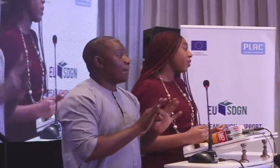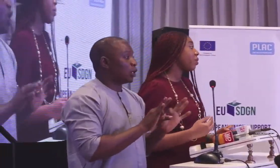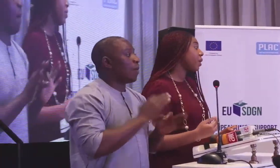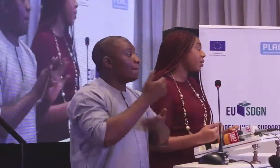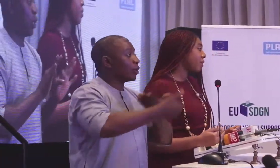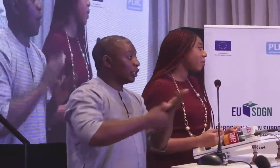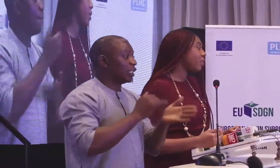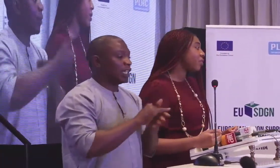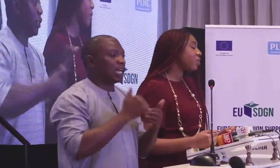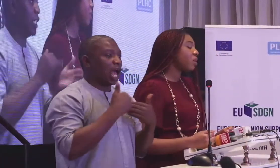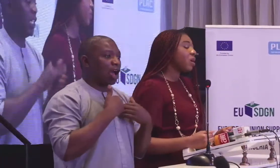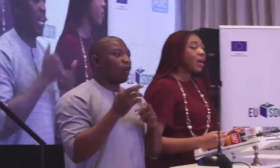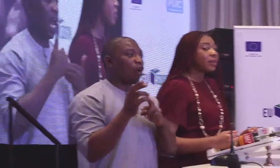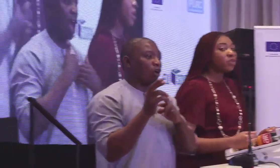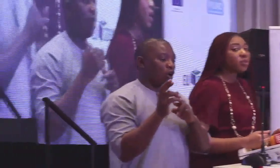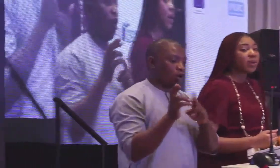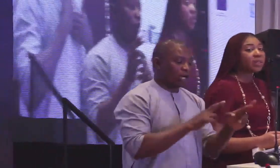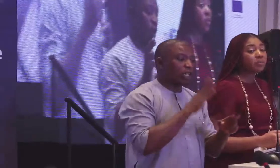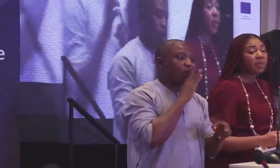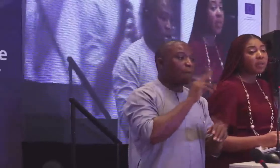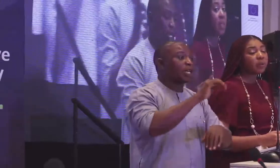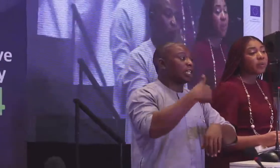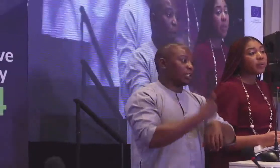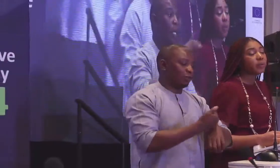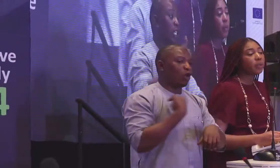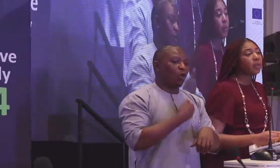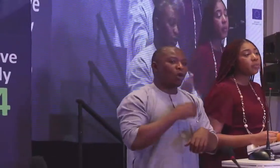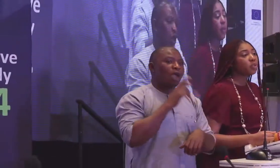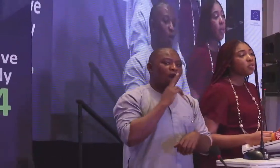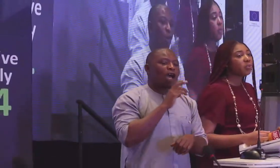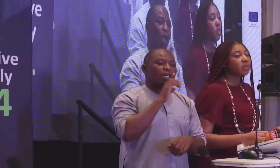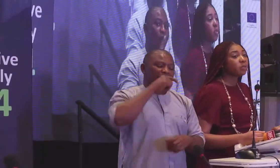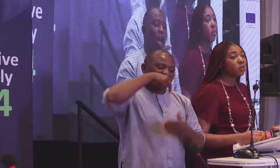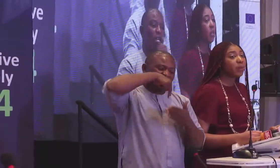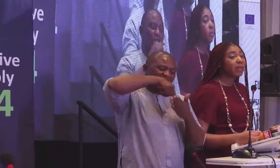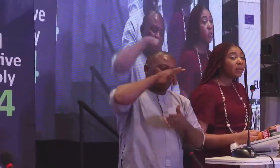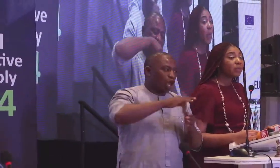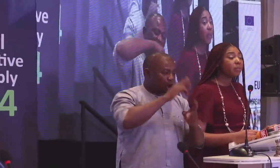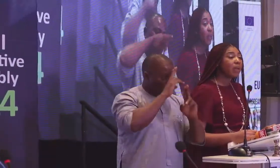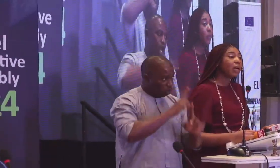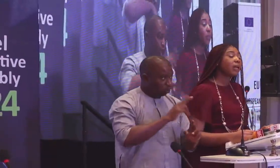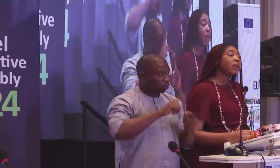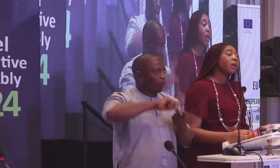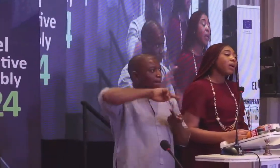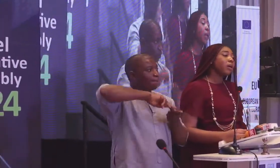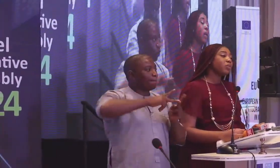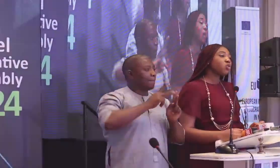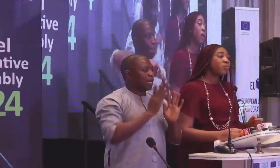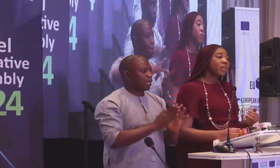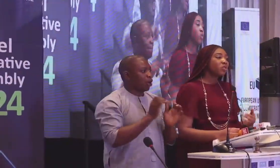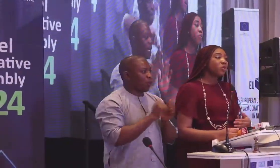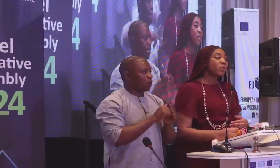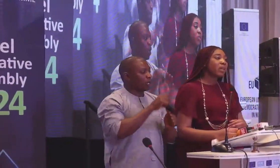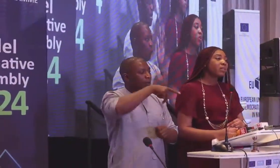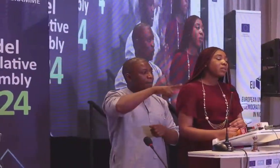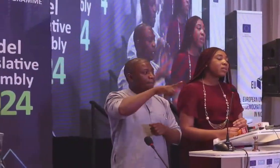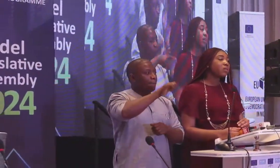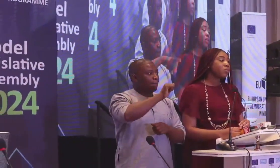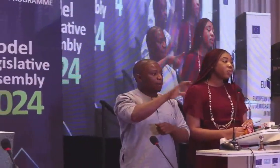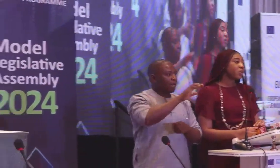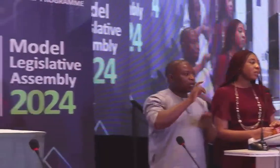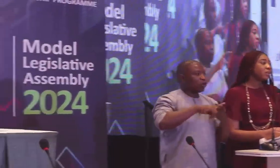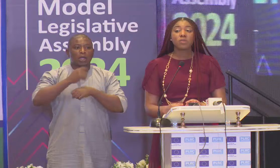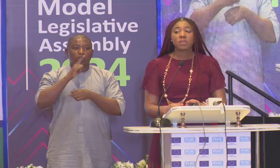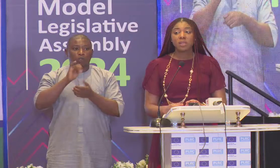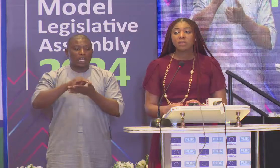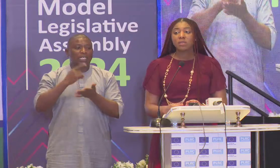well established. And so we are deeply honored to be able to partner with Plac to make sure that this process